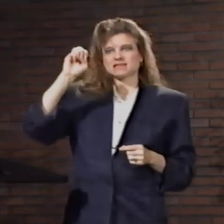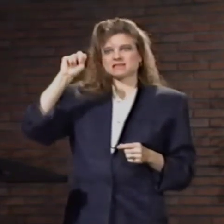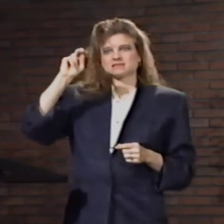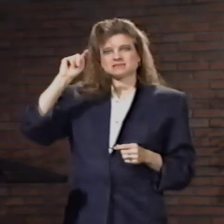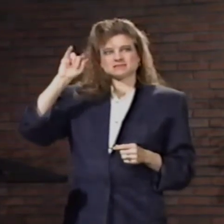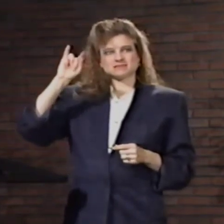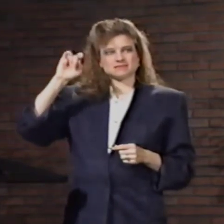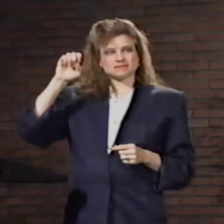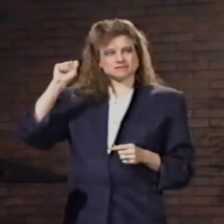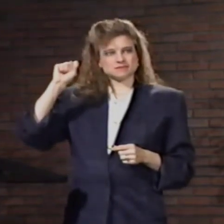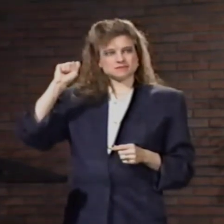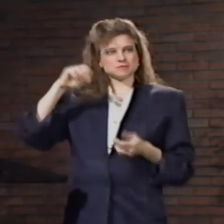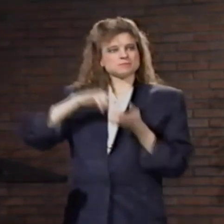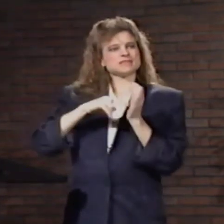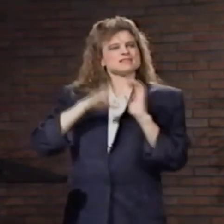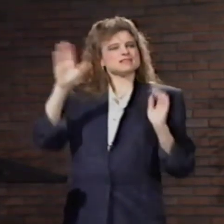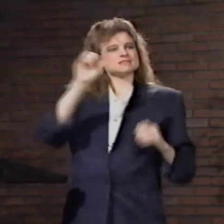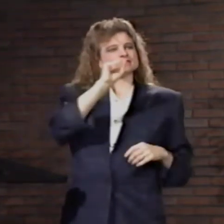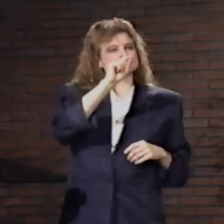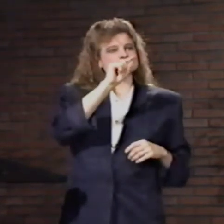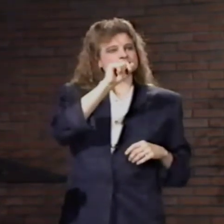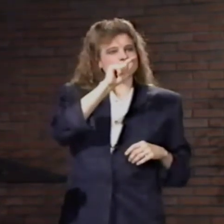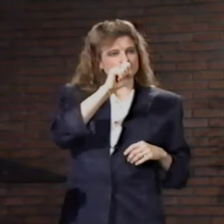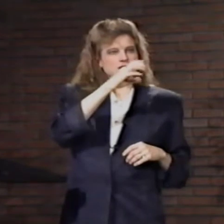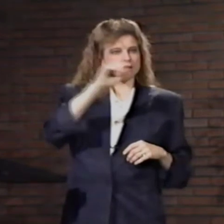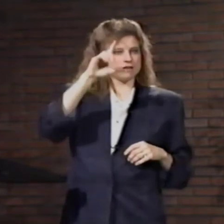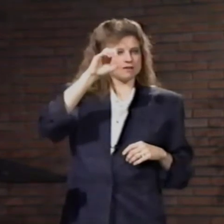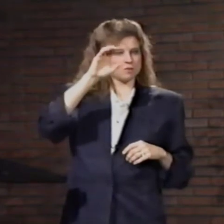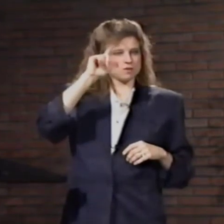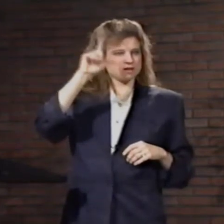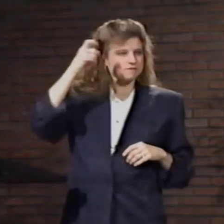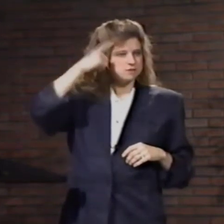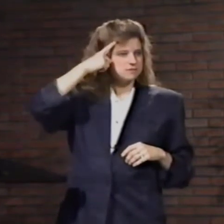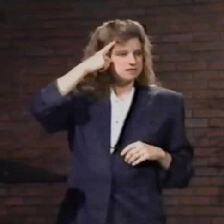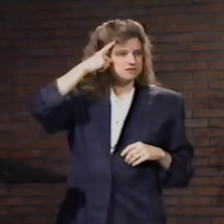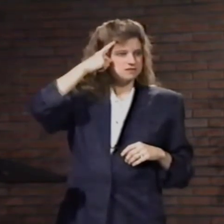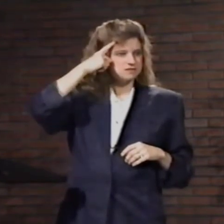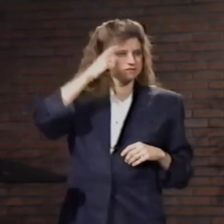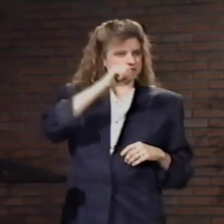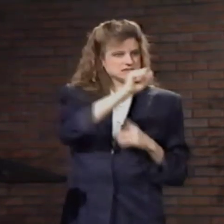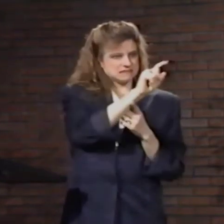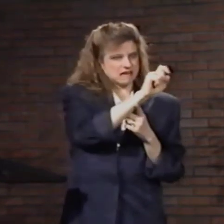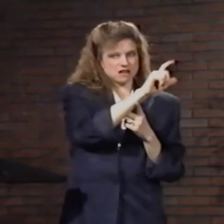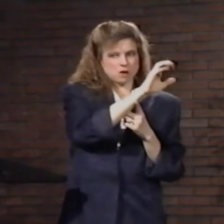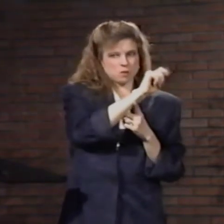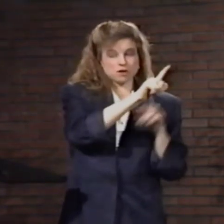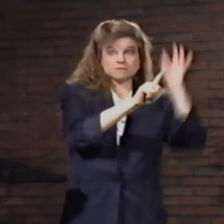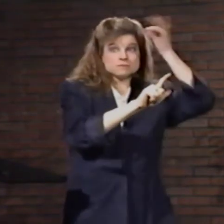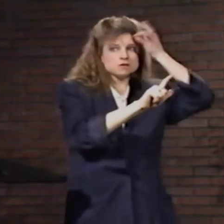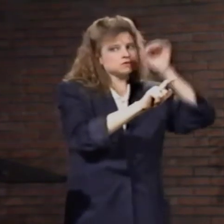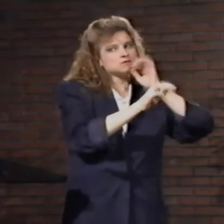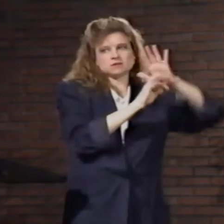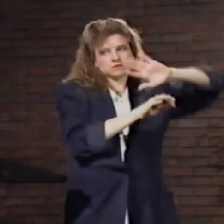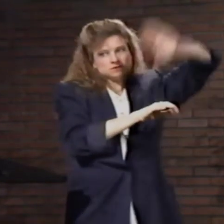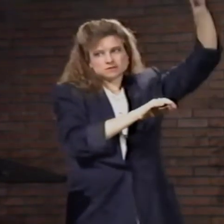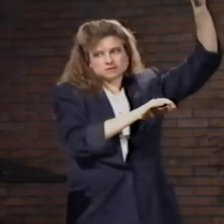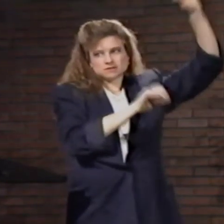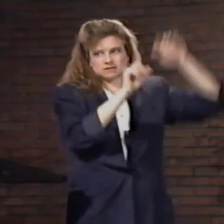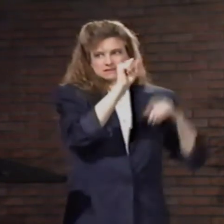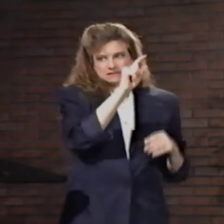Title 2 is called Public Entities. That is referring to state and local governments. Again, we are not